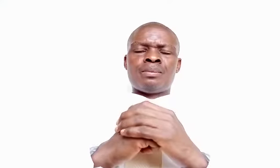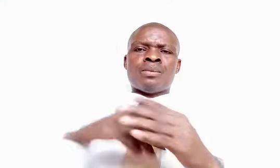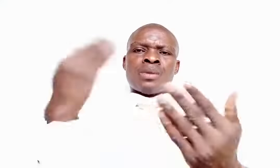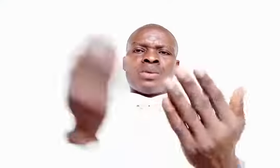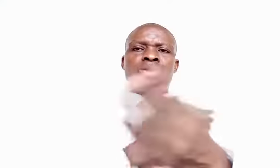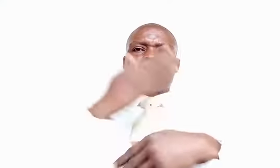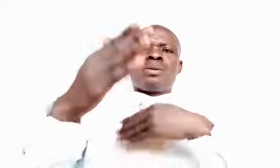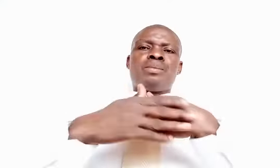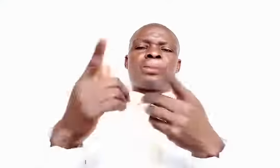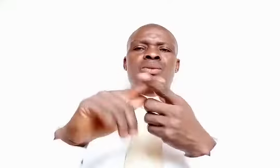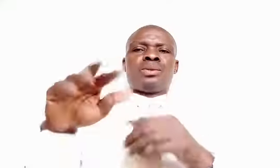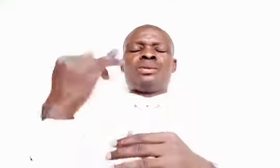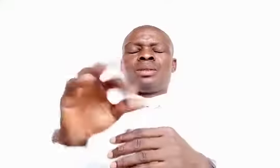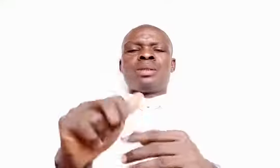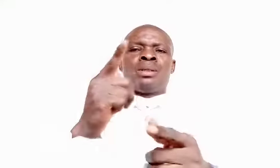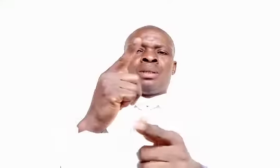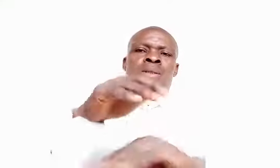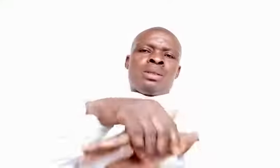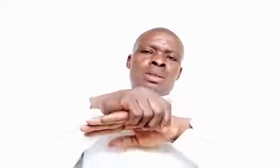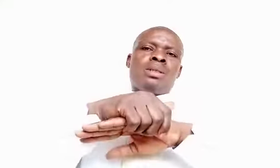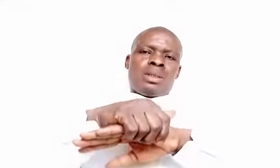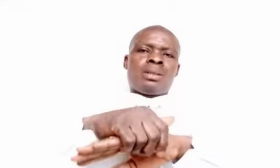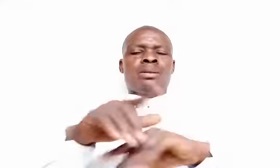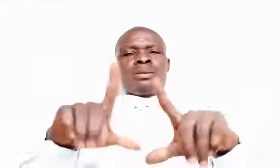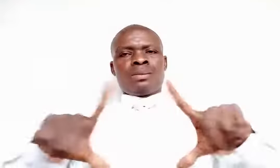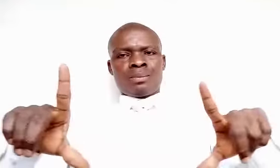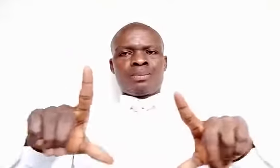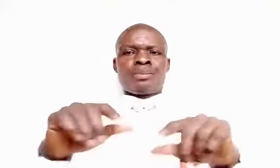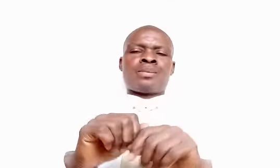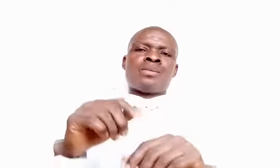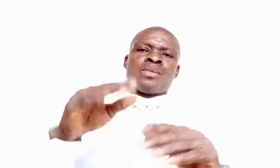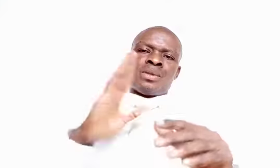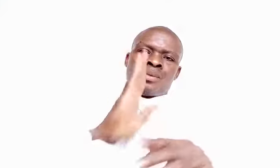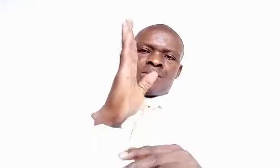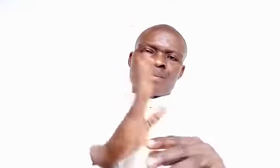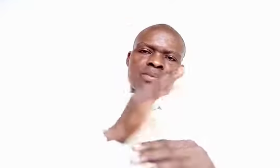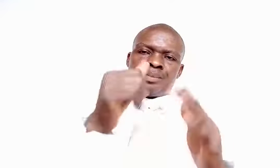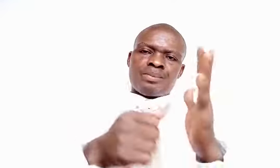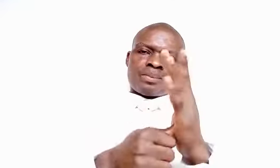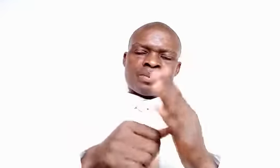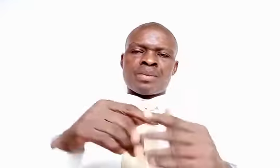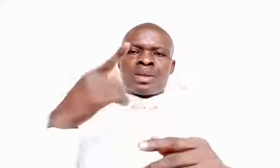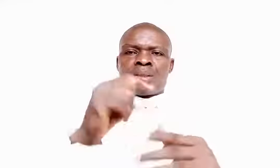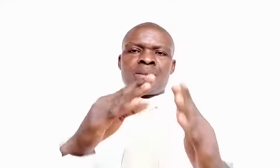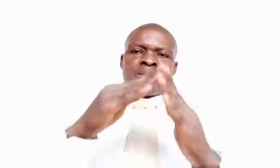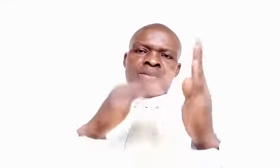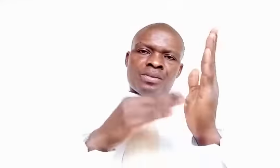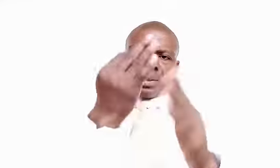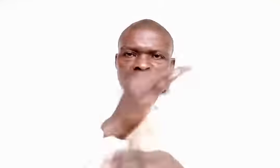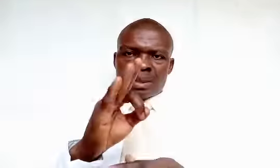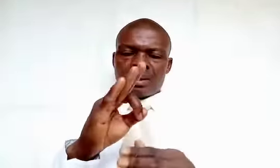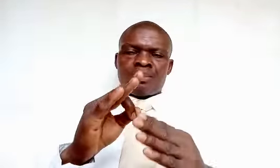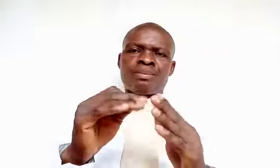Welcome back to the last segment of English Studies on the formulator and its features. The following is a well-written sample of the